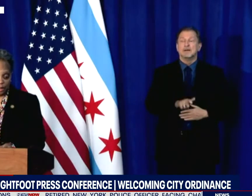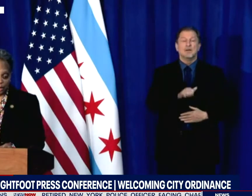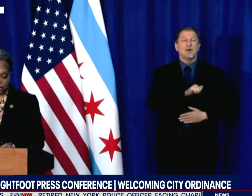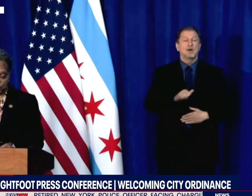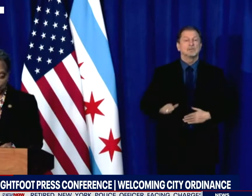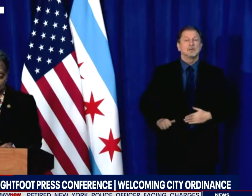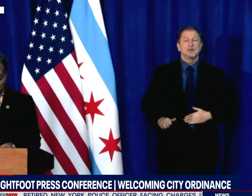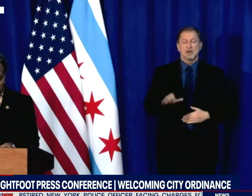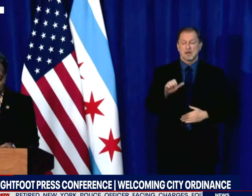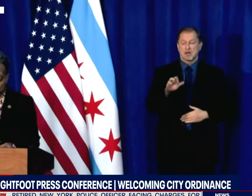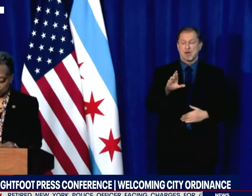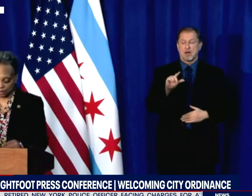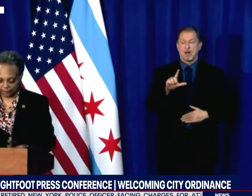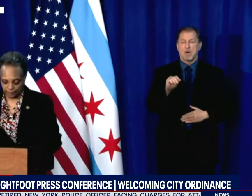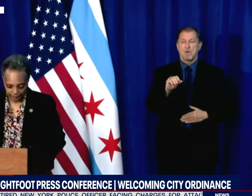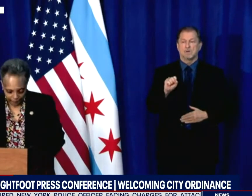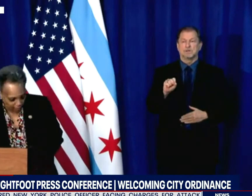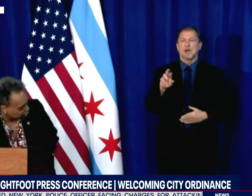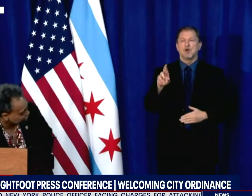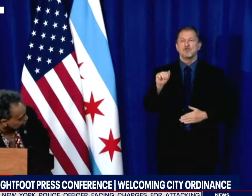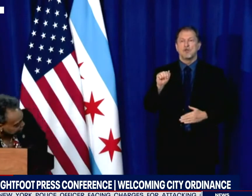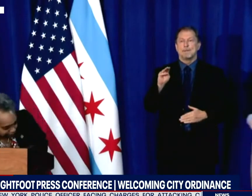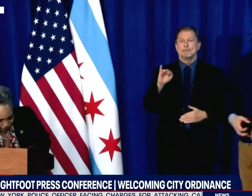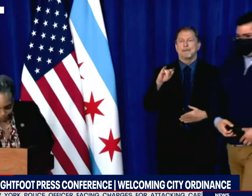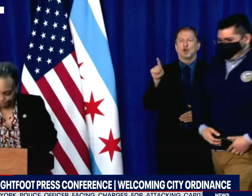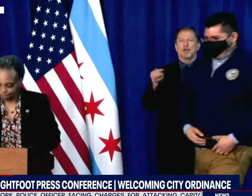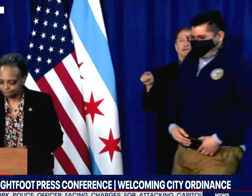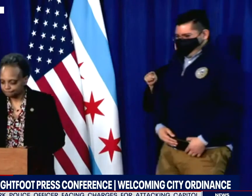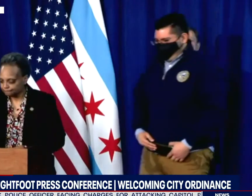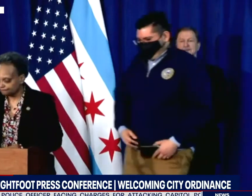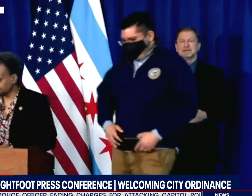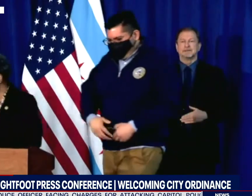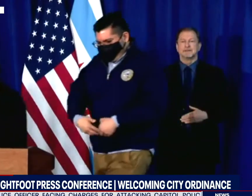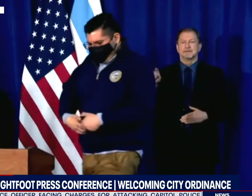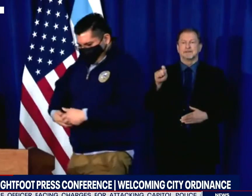Alderman Carlos Ramirez Rosa. Alderman,